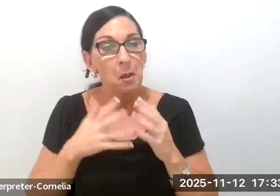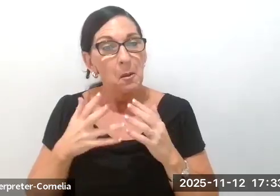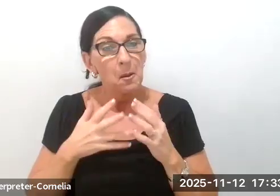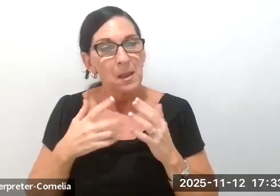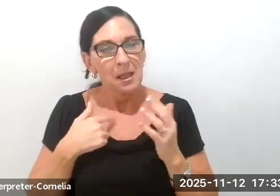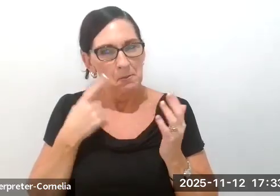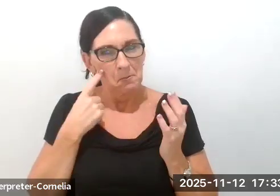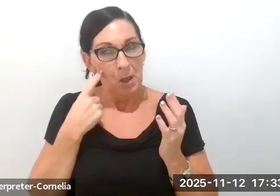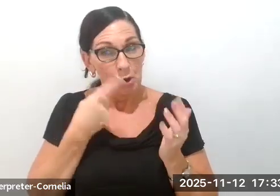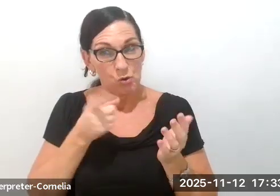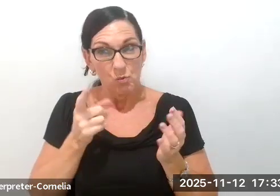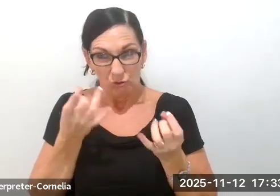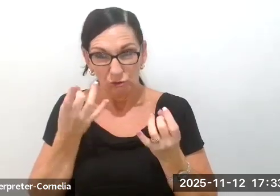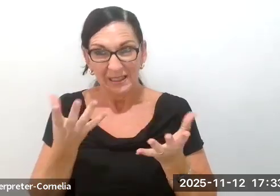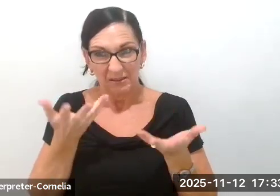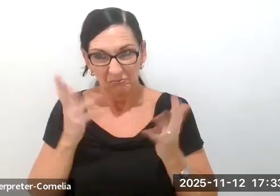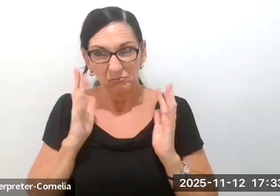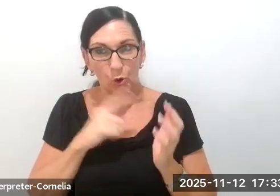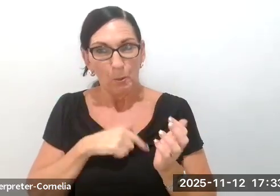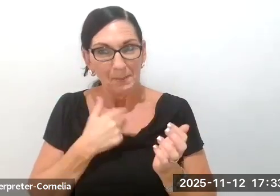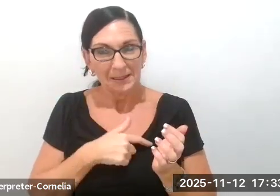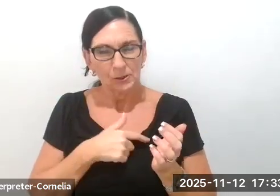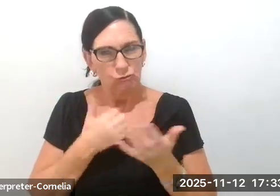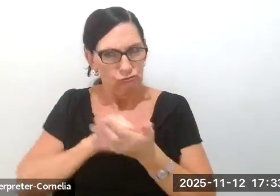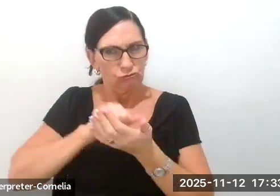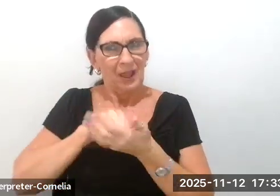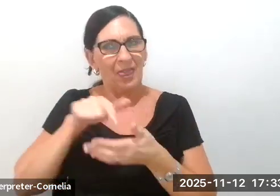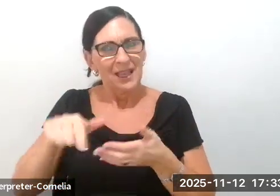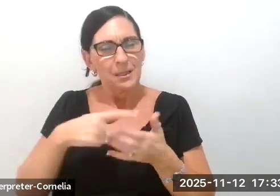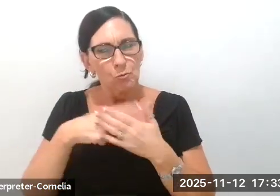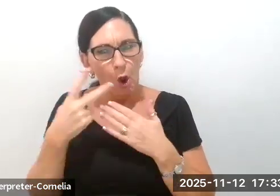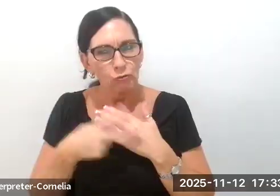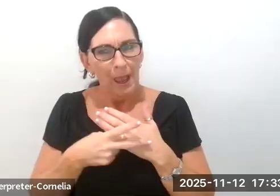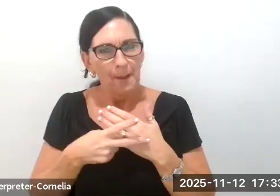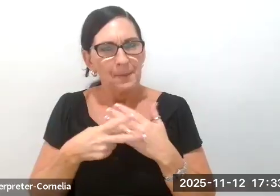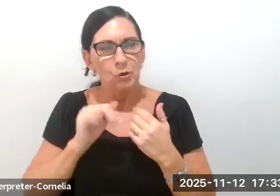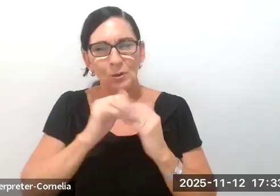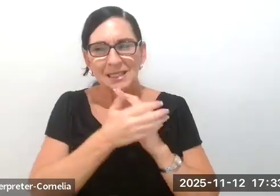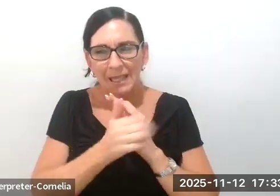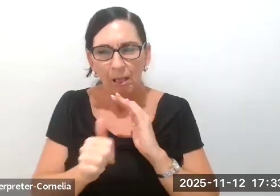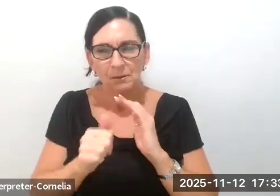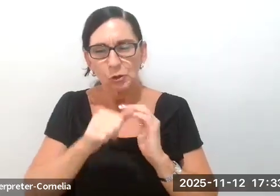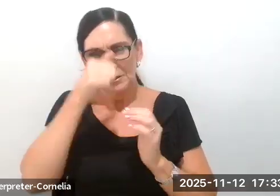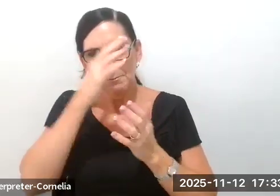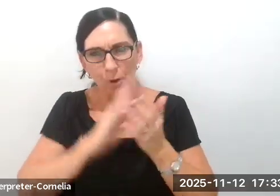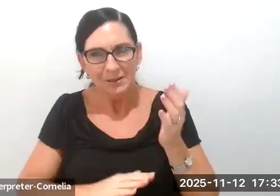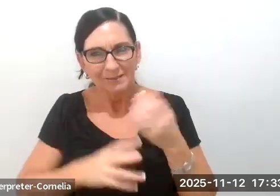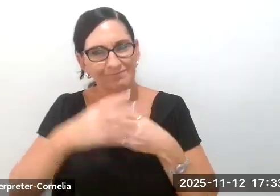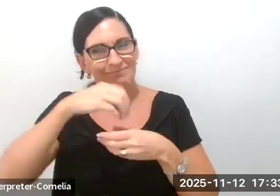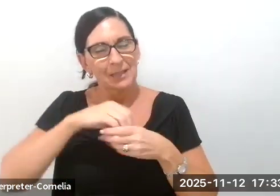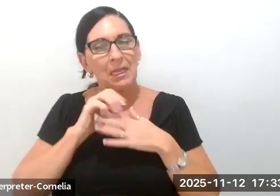and commitment to make the most of the program and the skills and perspectives and experiences you'll bring to the leadership